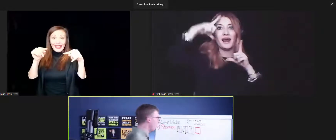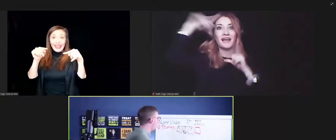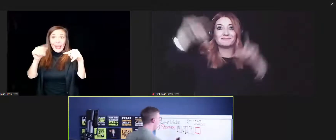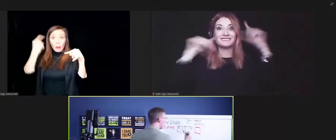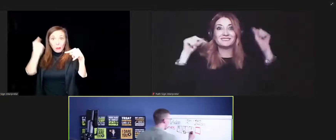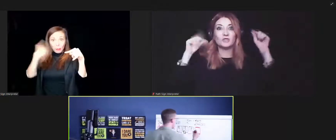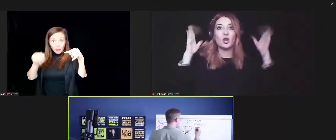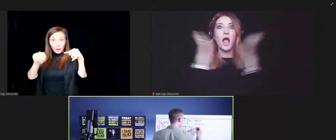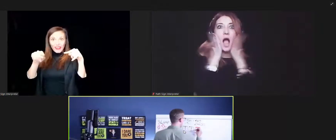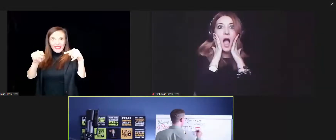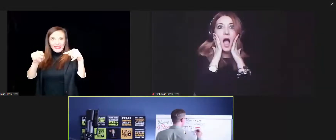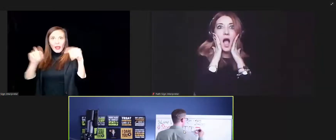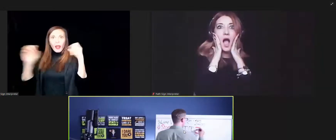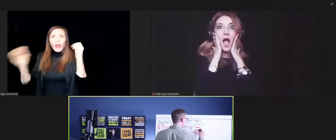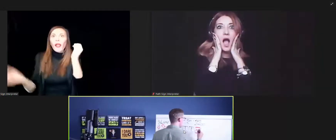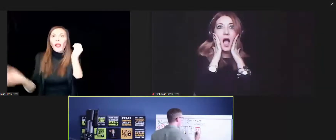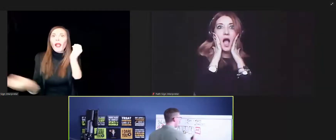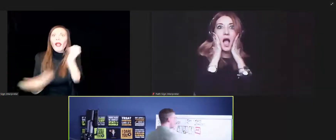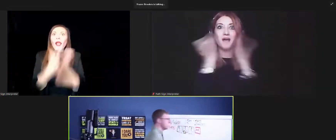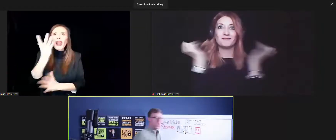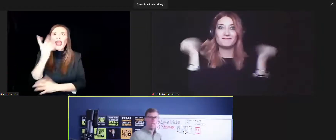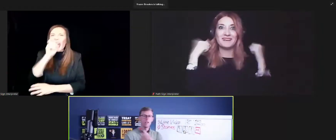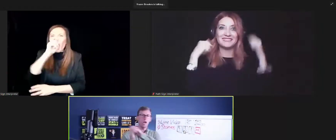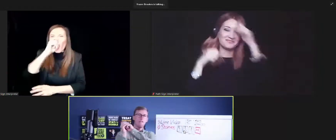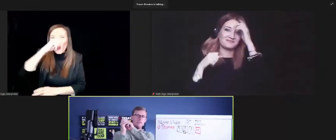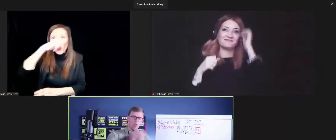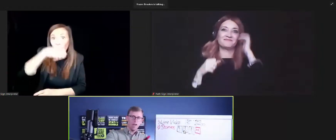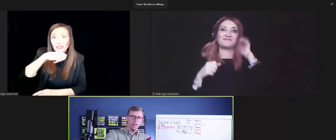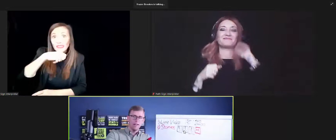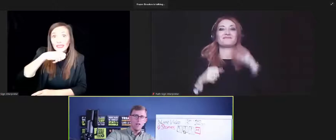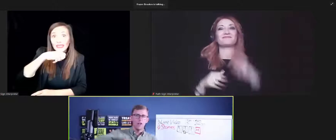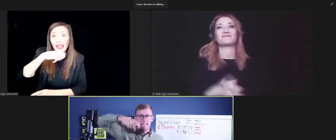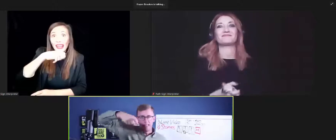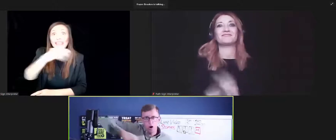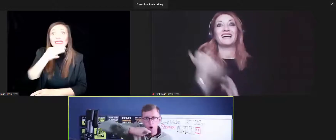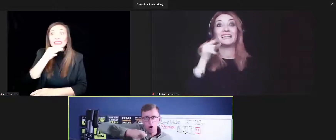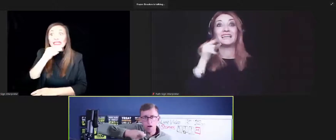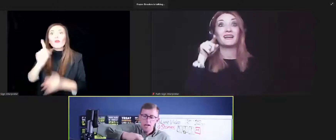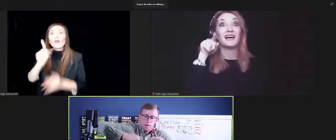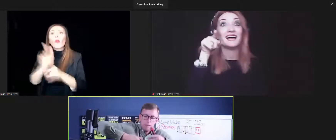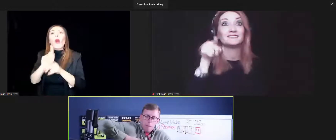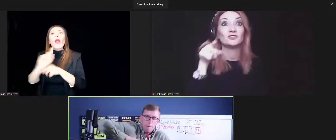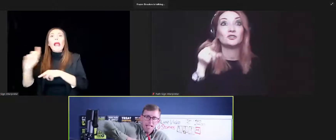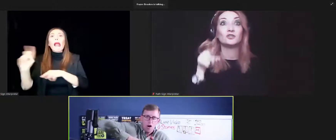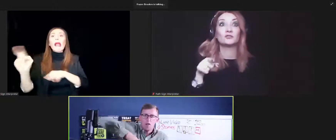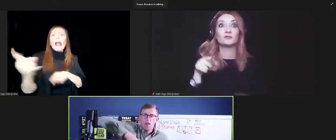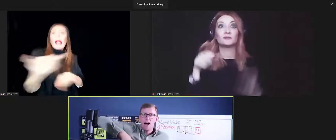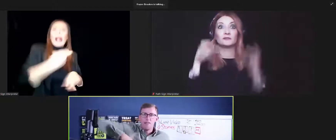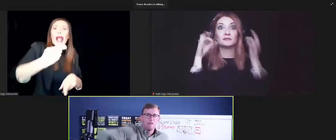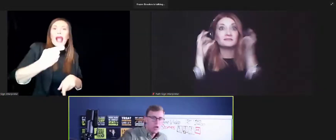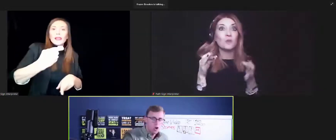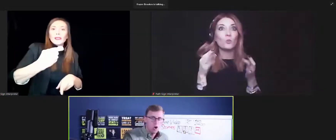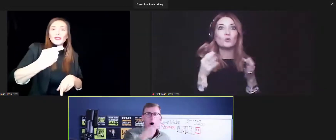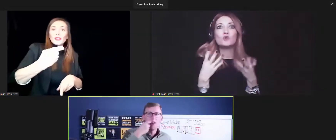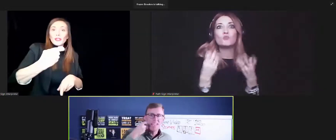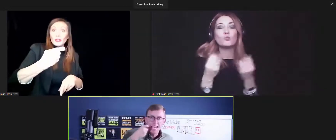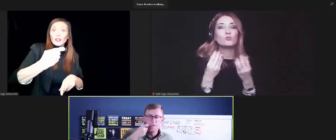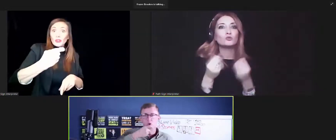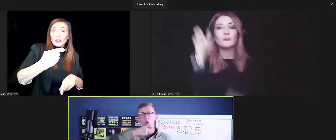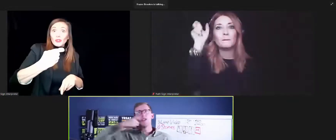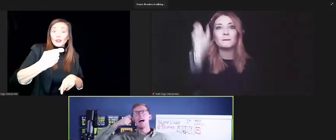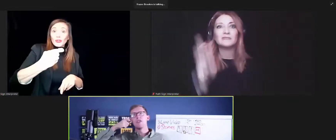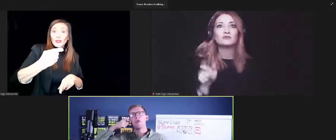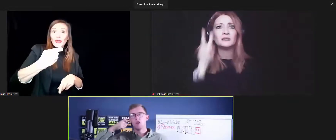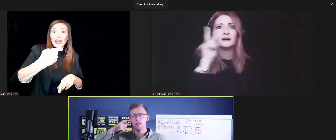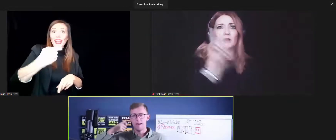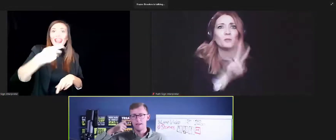The hook. Just like when you're going fishing, you need the hook to put the bait on and the fish come on, eat the food,